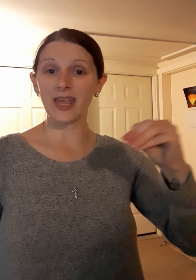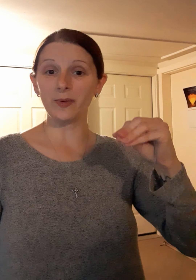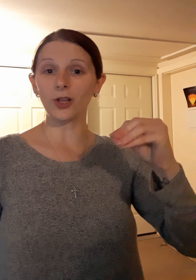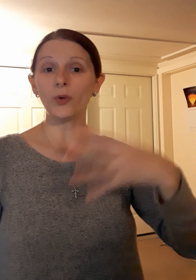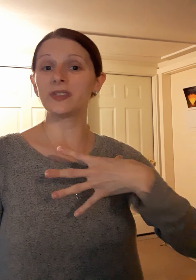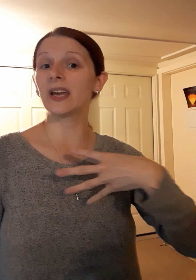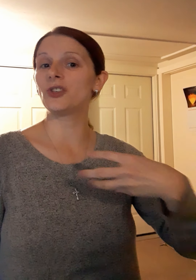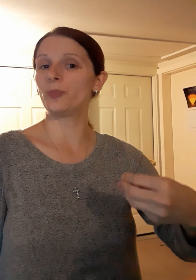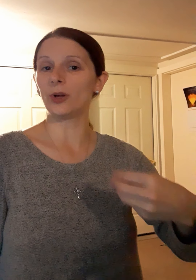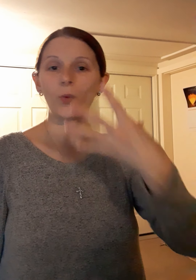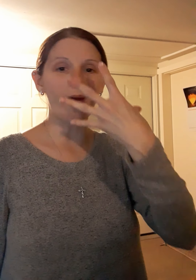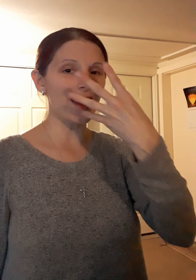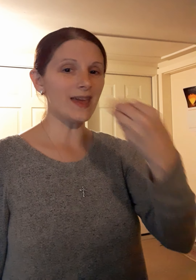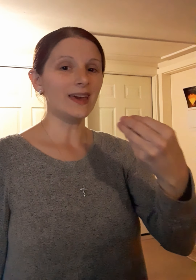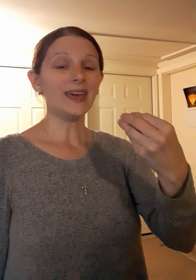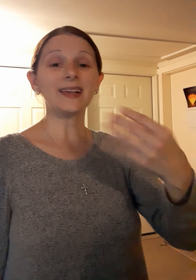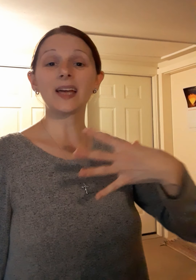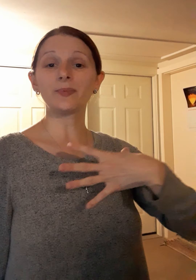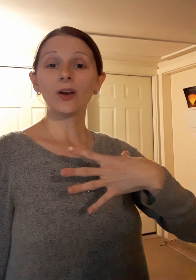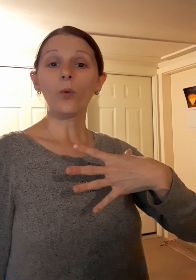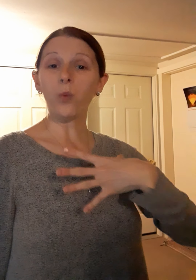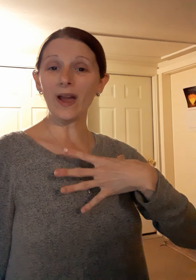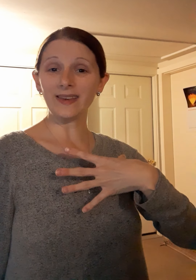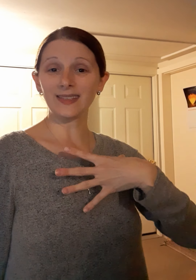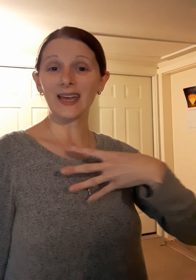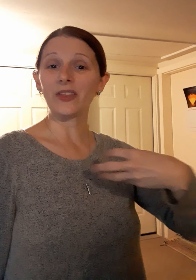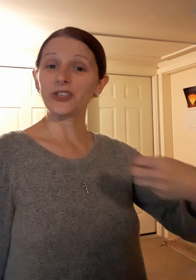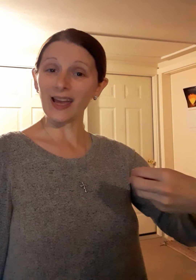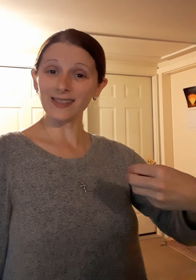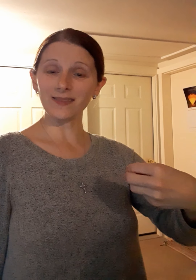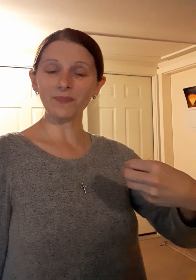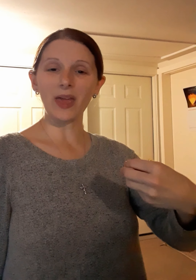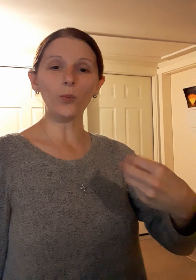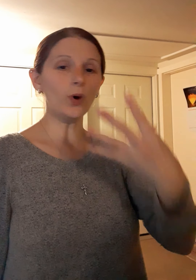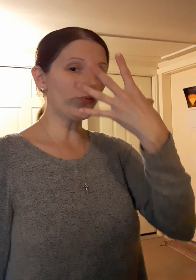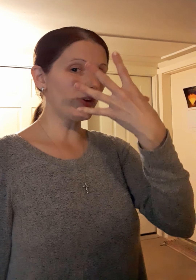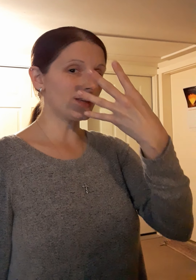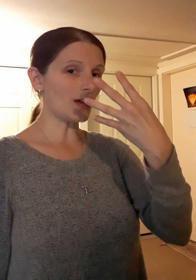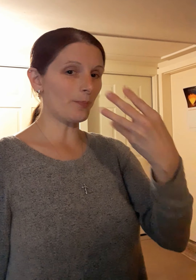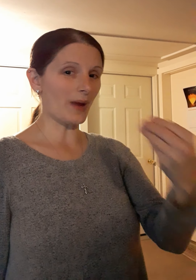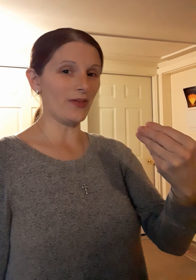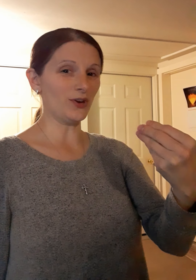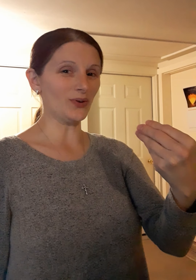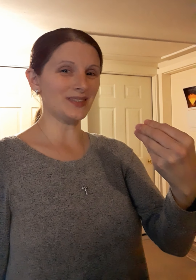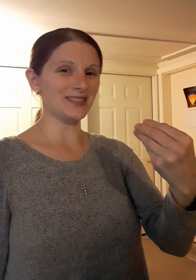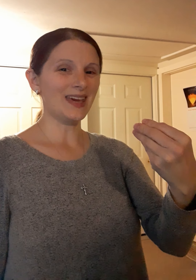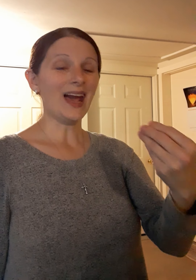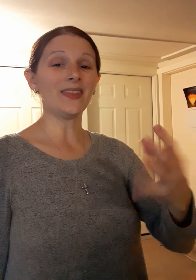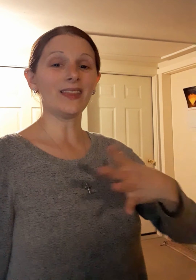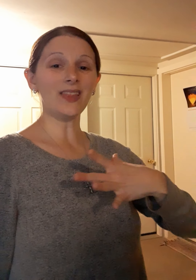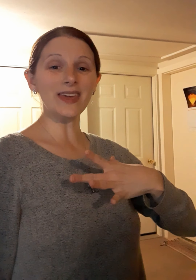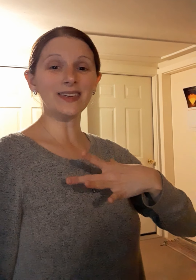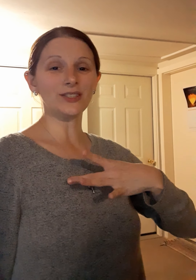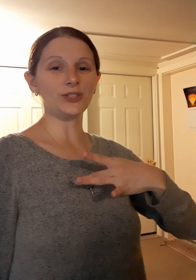same closing as you pull away, except white is at the chest and woof is up by the nose. And then like is